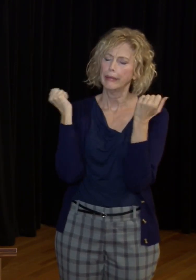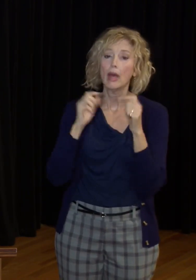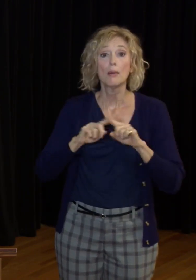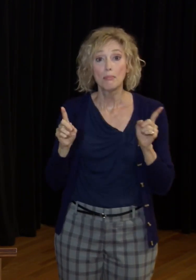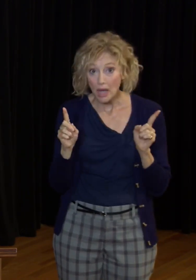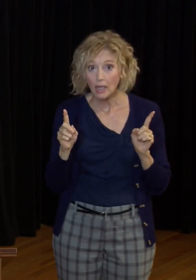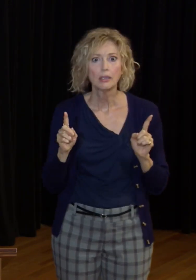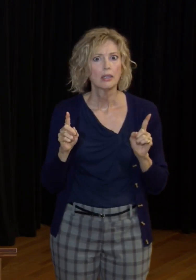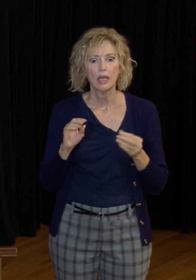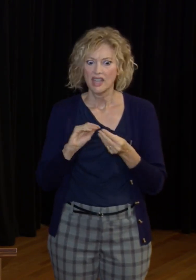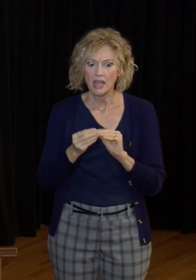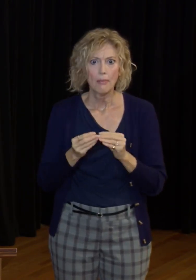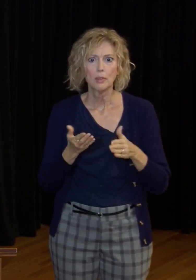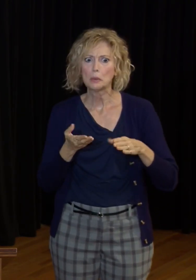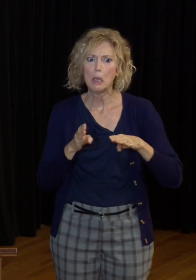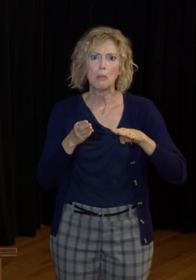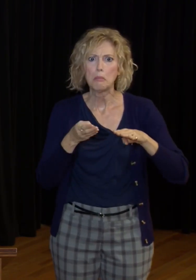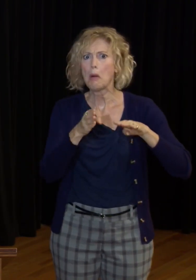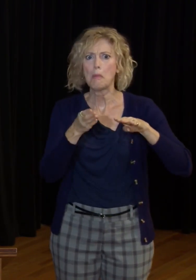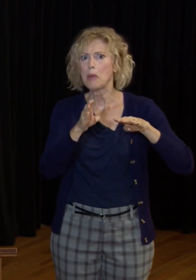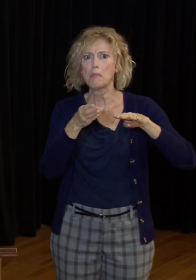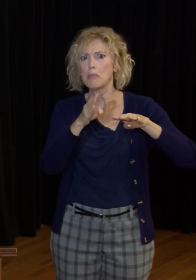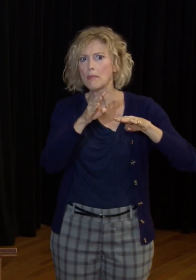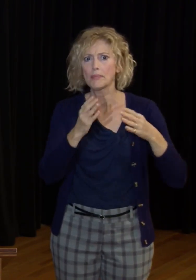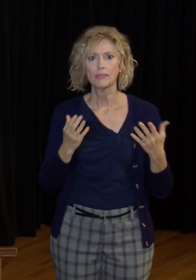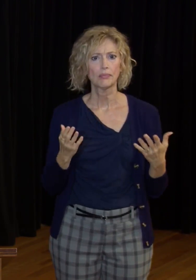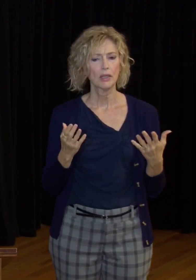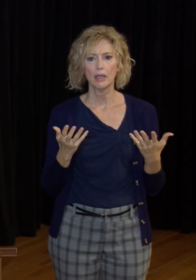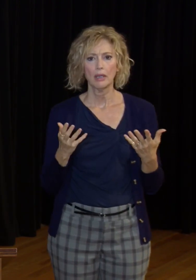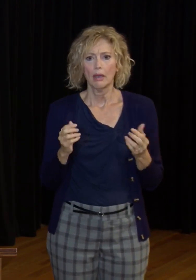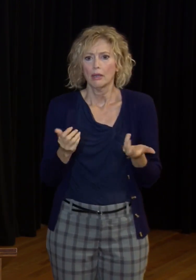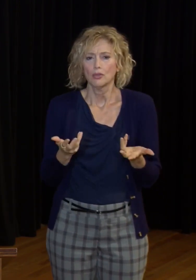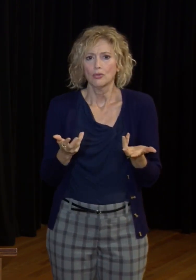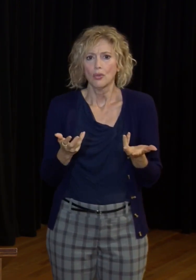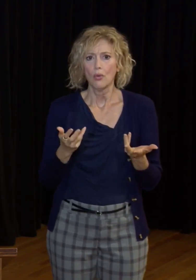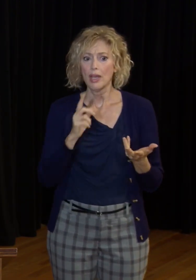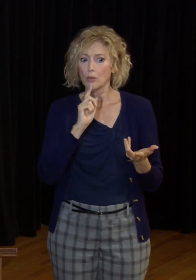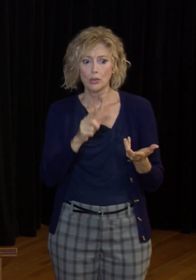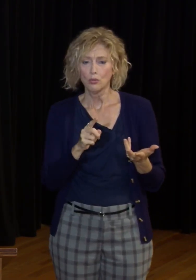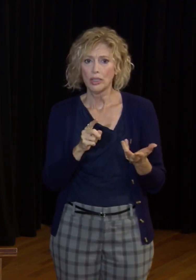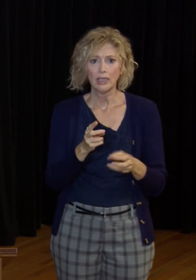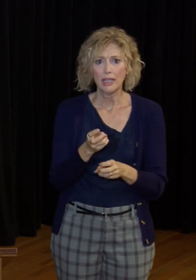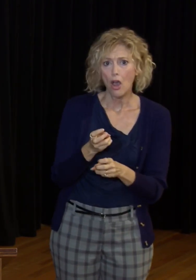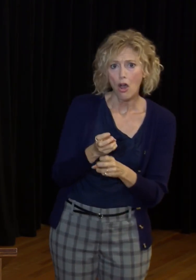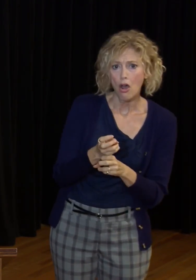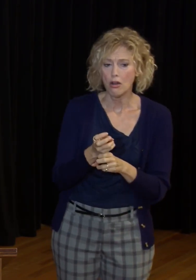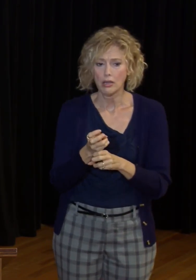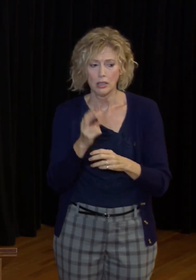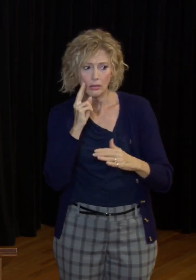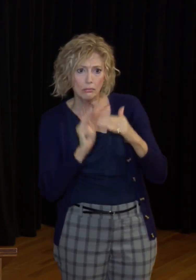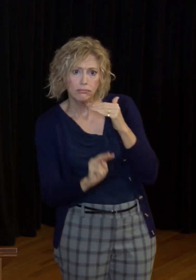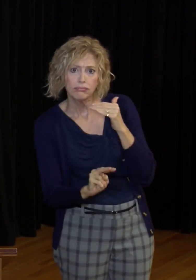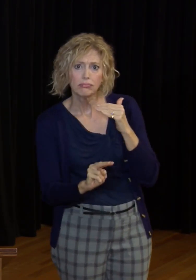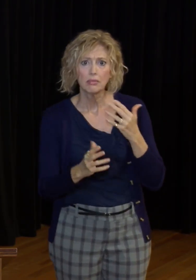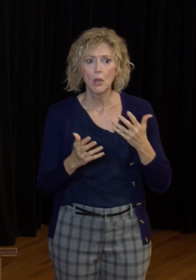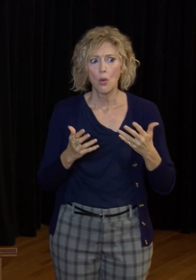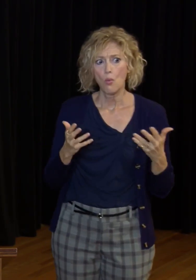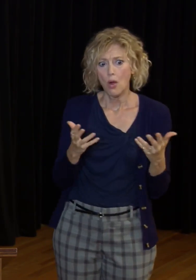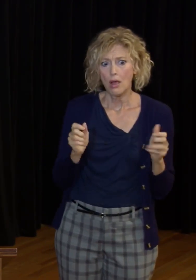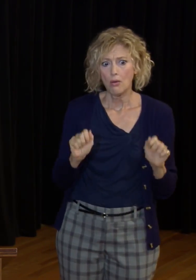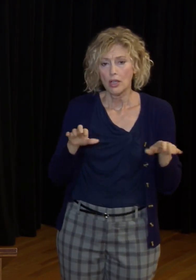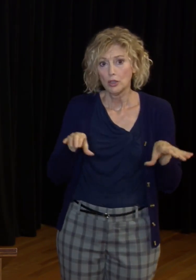cases were mounting, and they were mounting without any precedence whatsoever. And it was really hard to difficult to predict. And the only thing we knew we